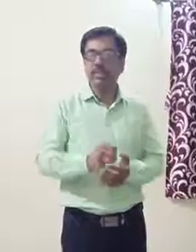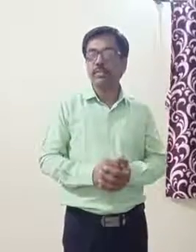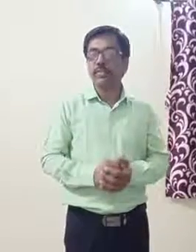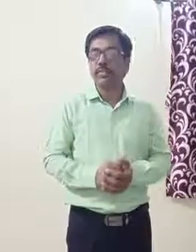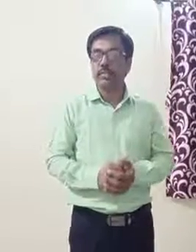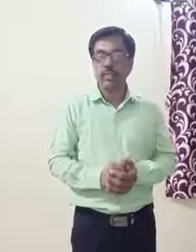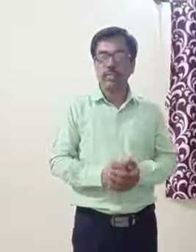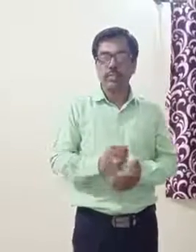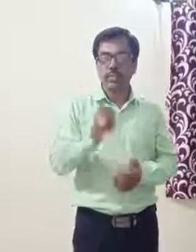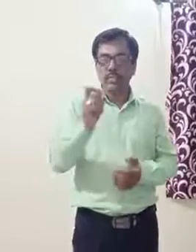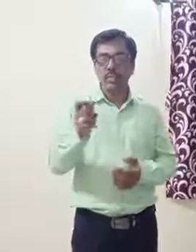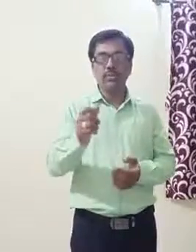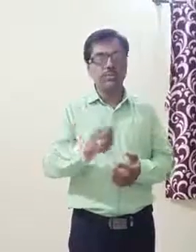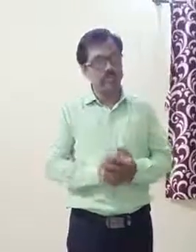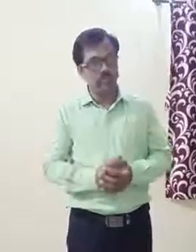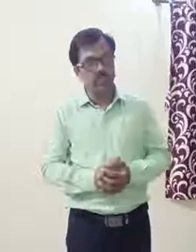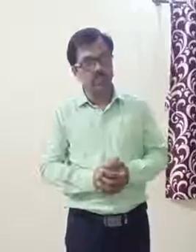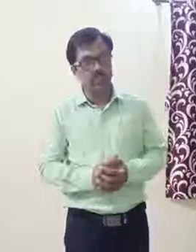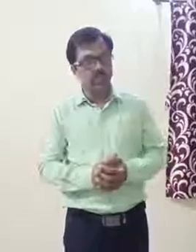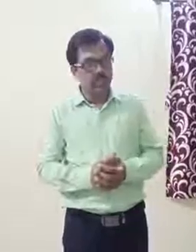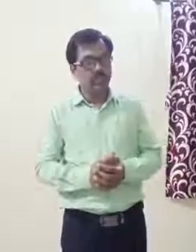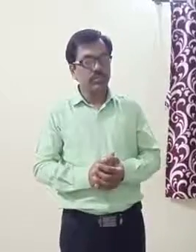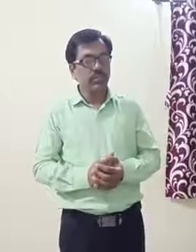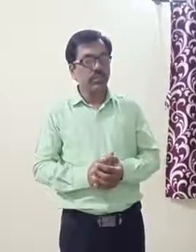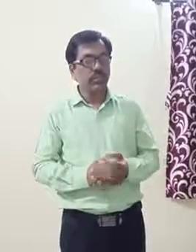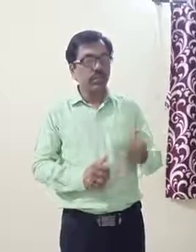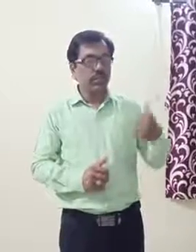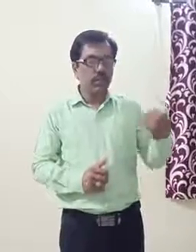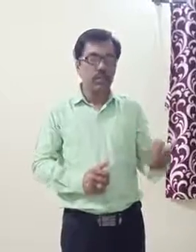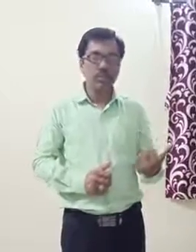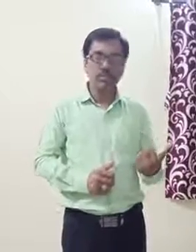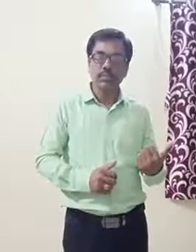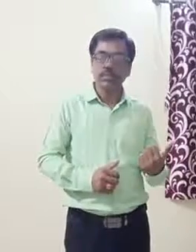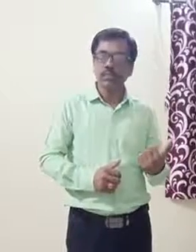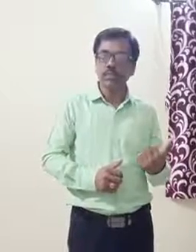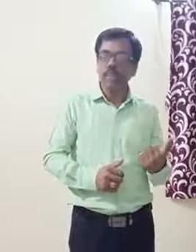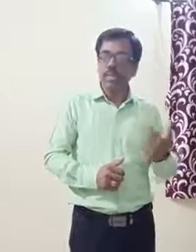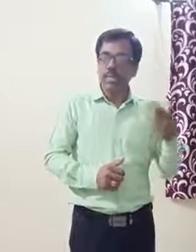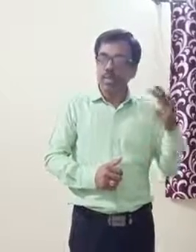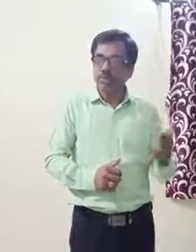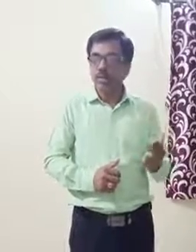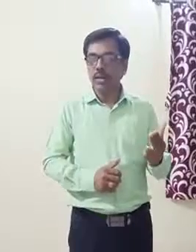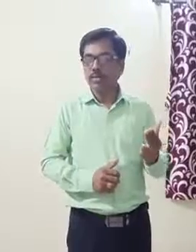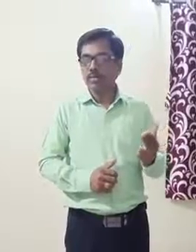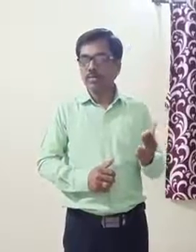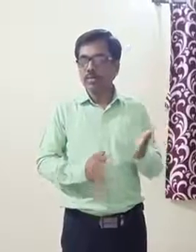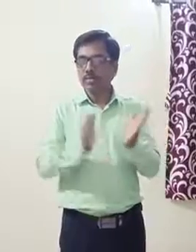will decide the destiny of the nation. It means now onwards, not monarch but the